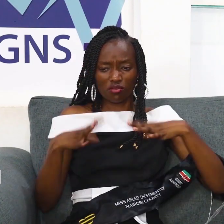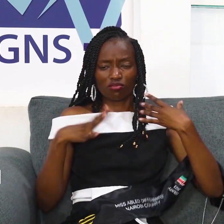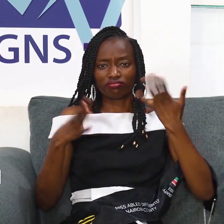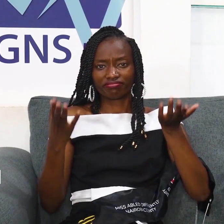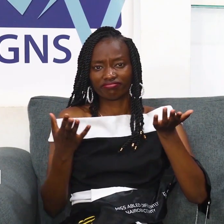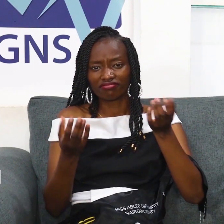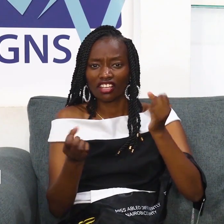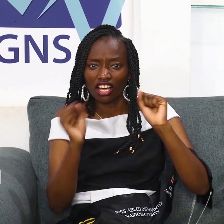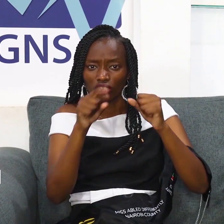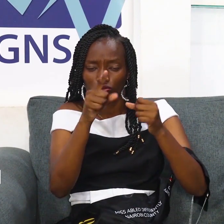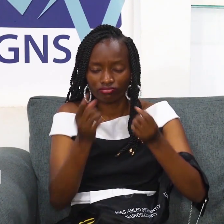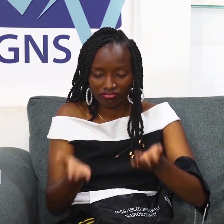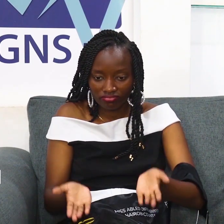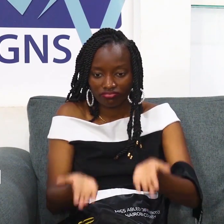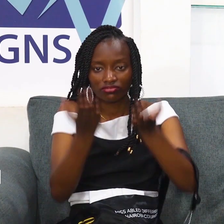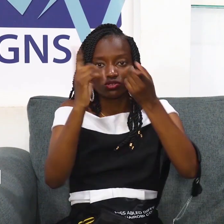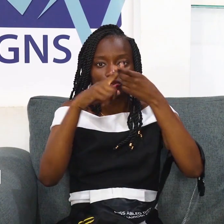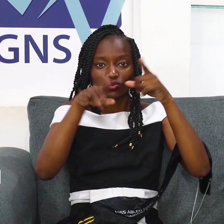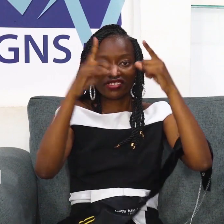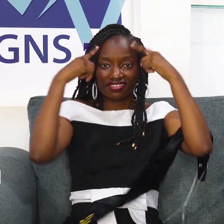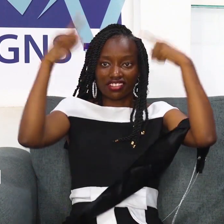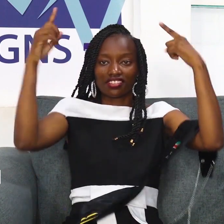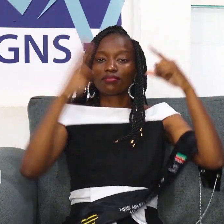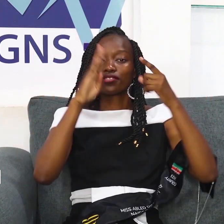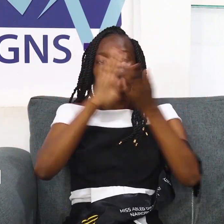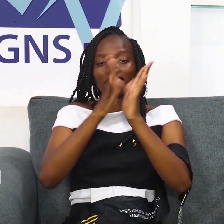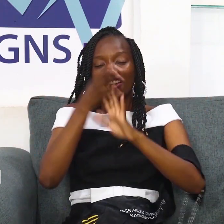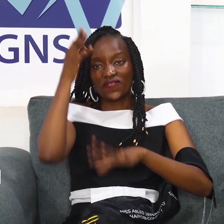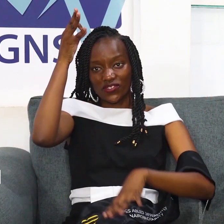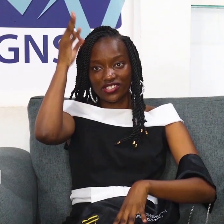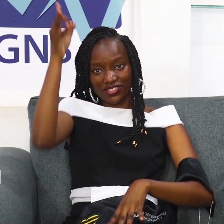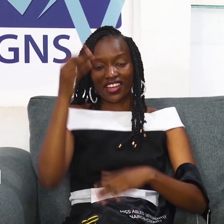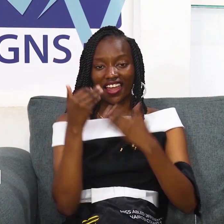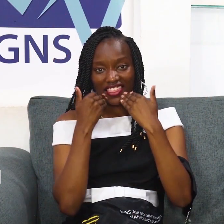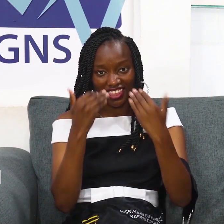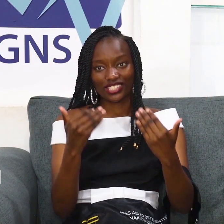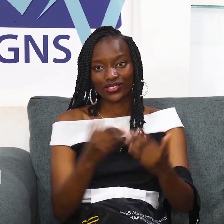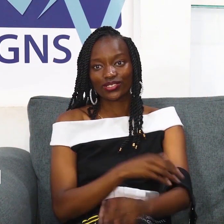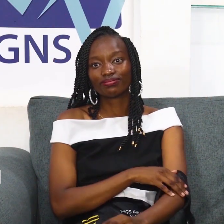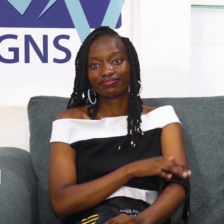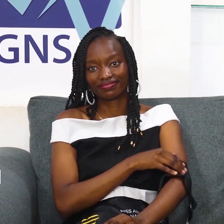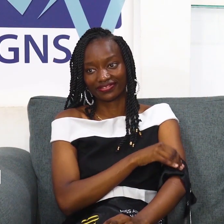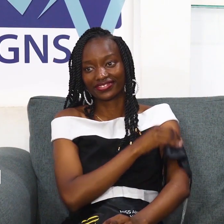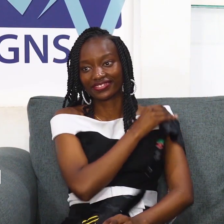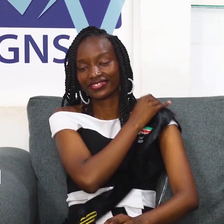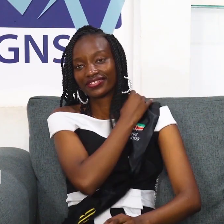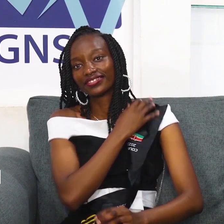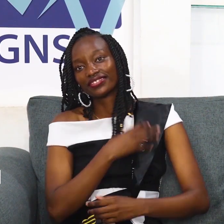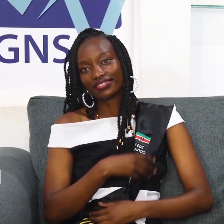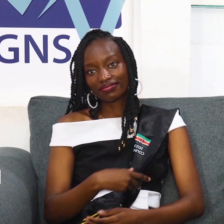right now. And to all the other people out there, please try, and you're going to improve and become the best version of